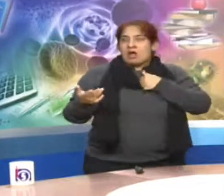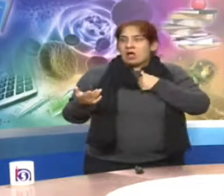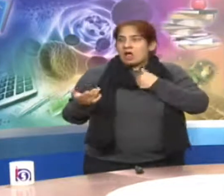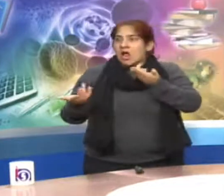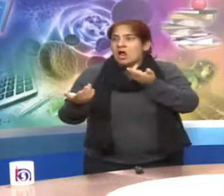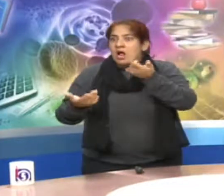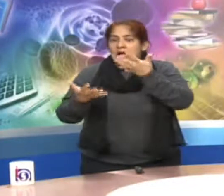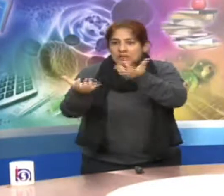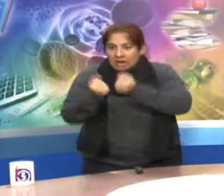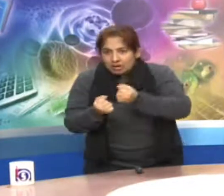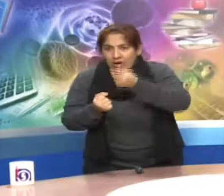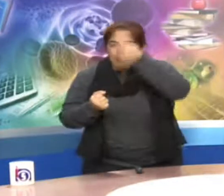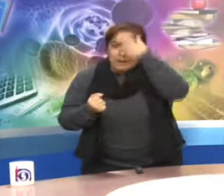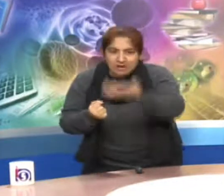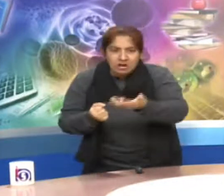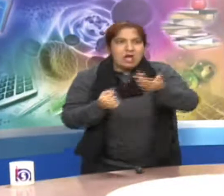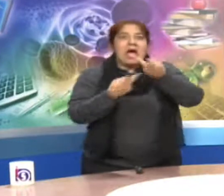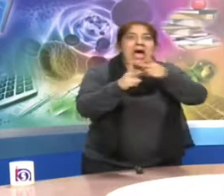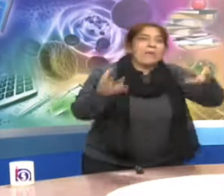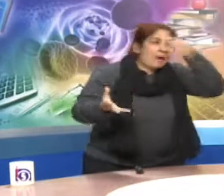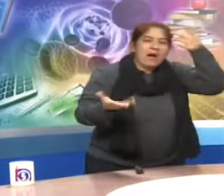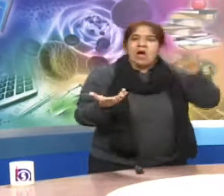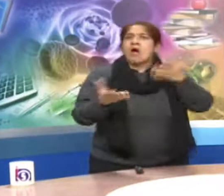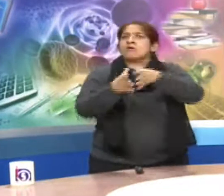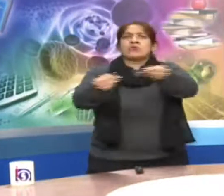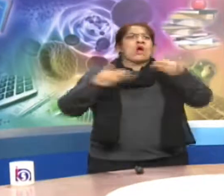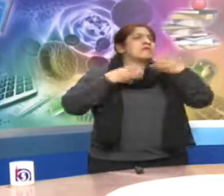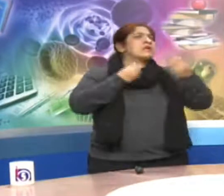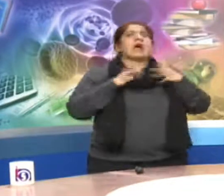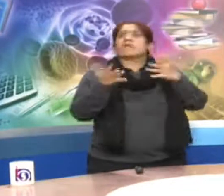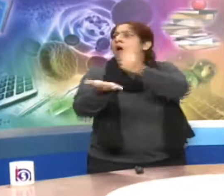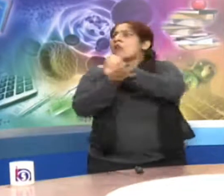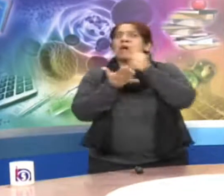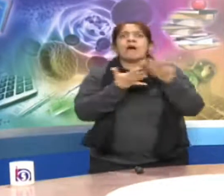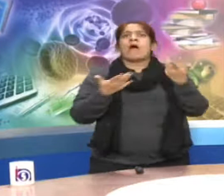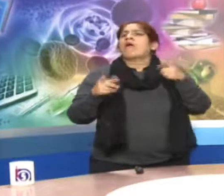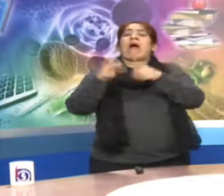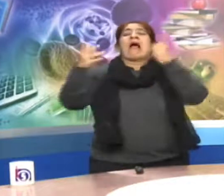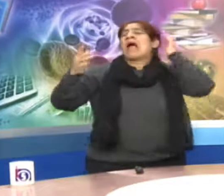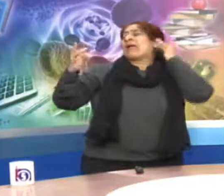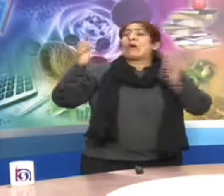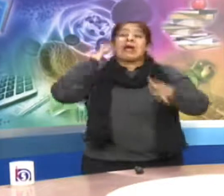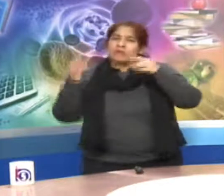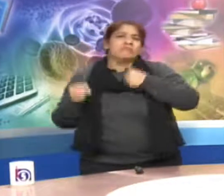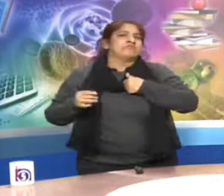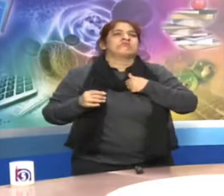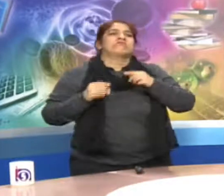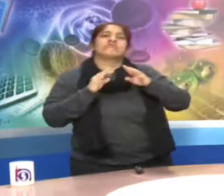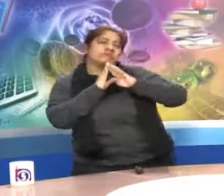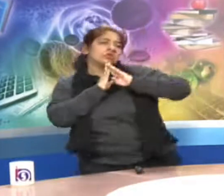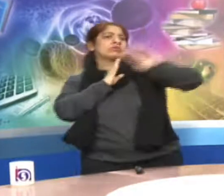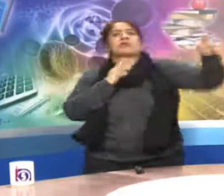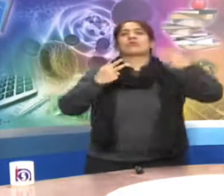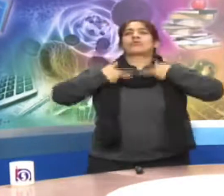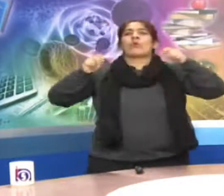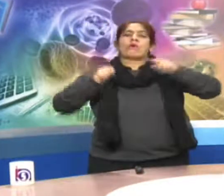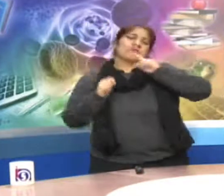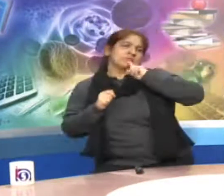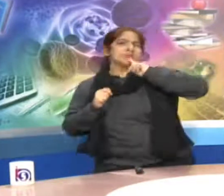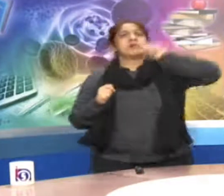at one time when there are different problems coming all together and you don't have a solution to it and nobody is hearing you,